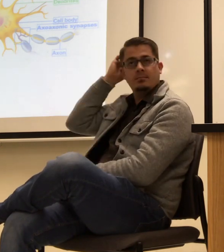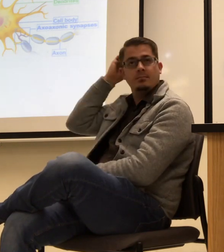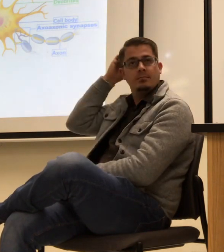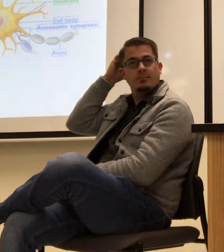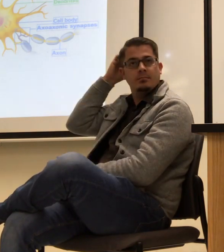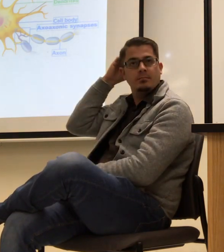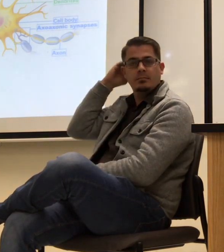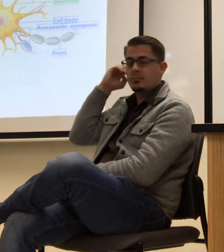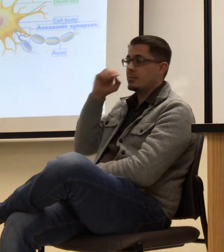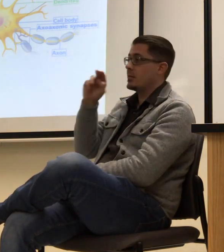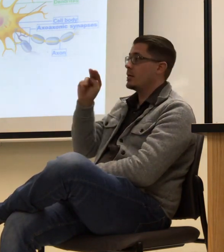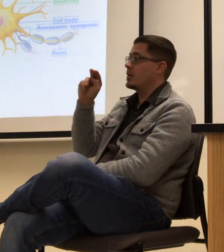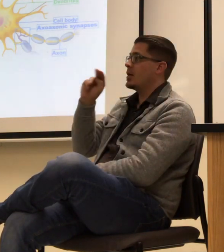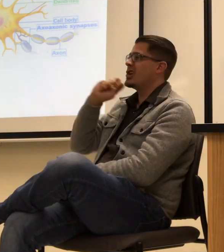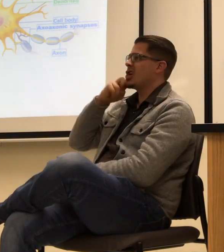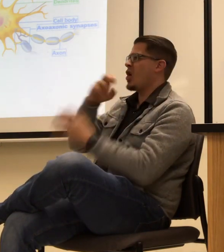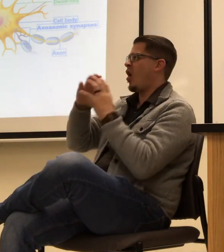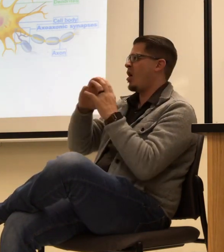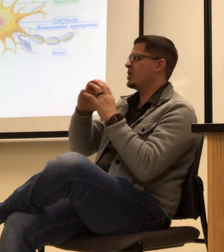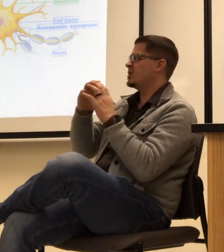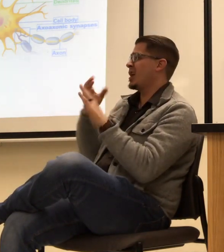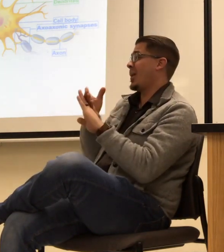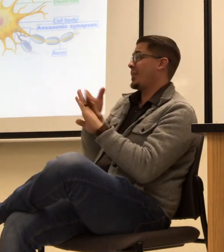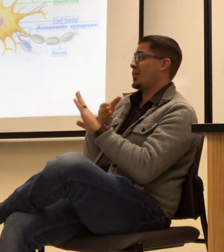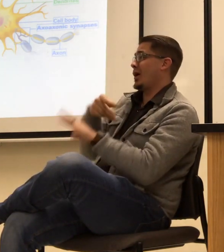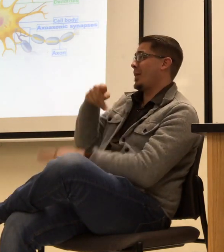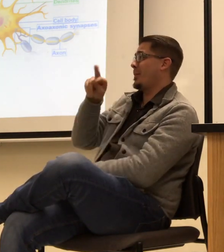call them presynaptic cells.